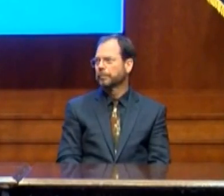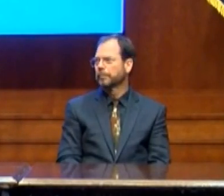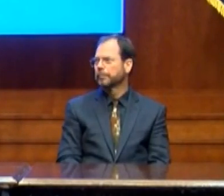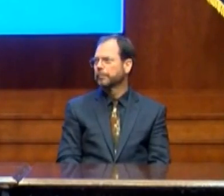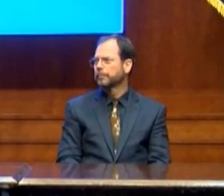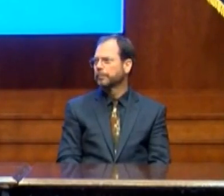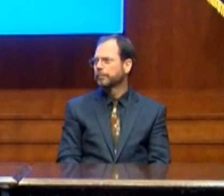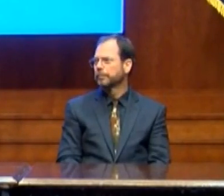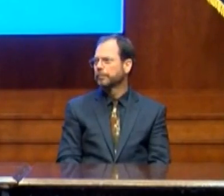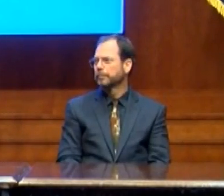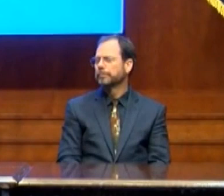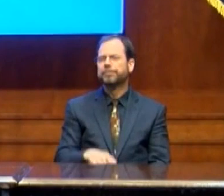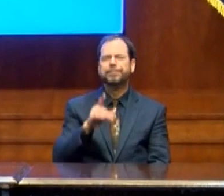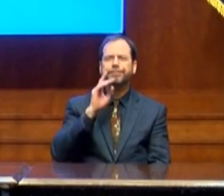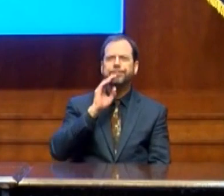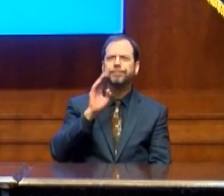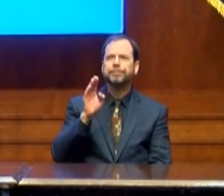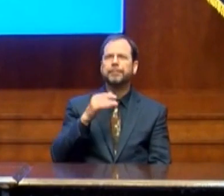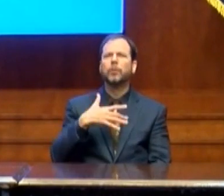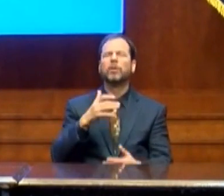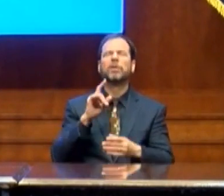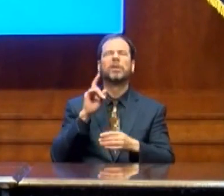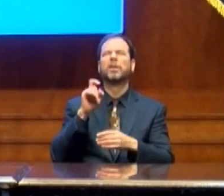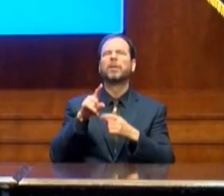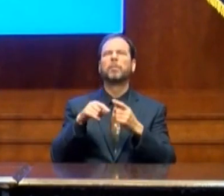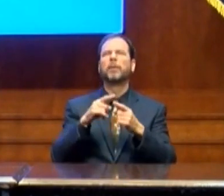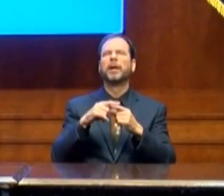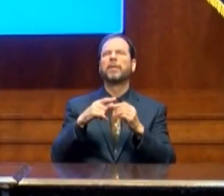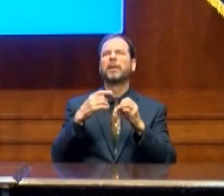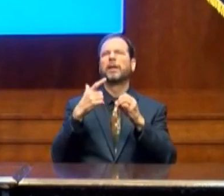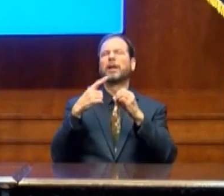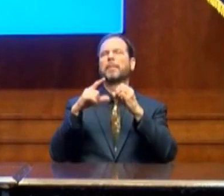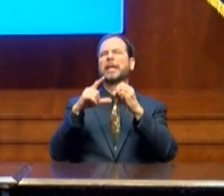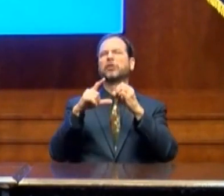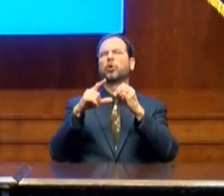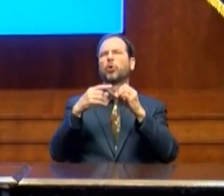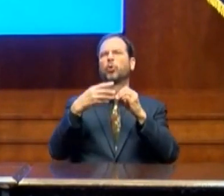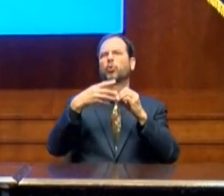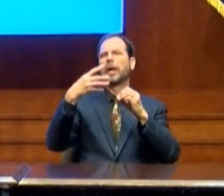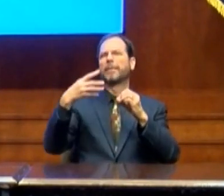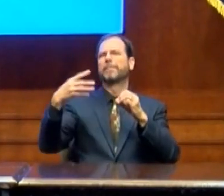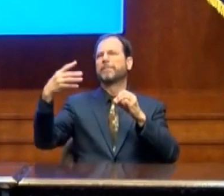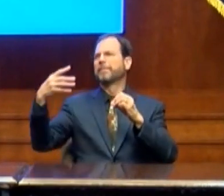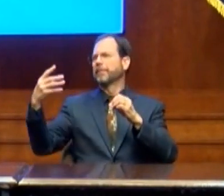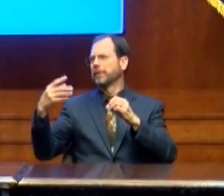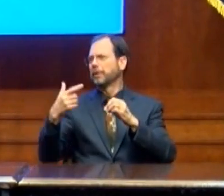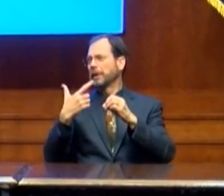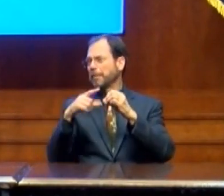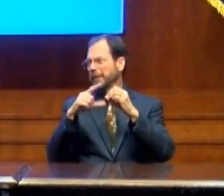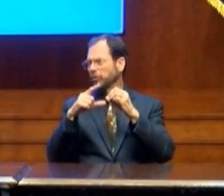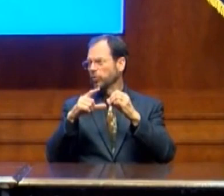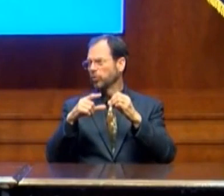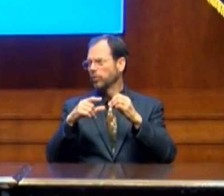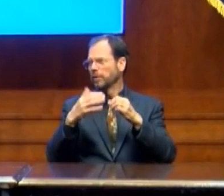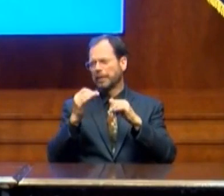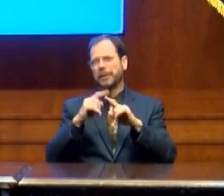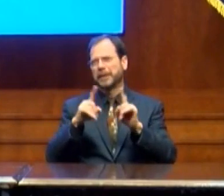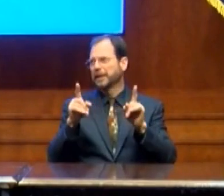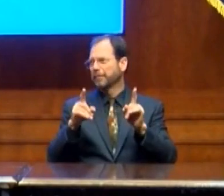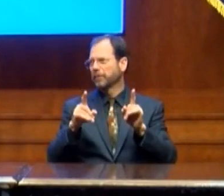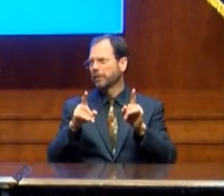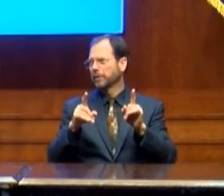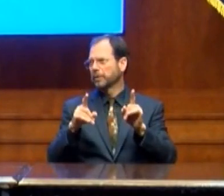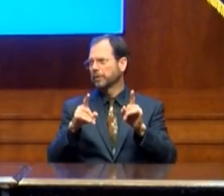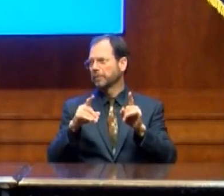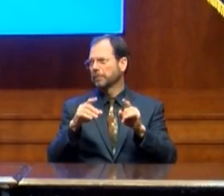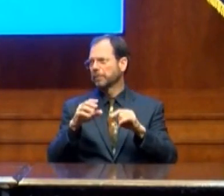Hi, Governor. I wanted to ask you a little bit more about the El Paso graph that you showed earlier. Mm-hmm. Obviously, El Paso's trend is a little